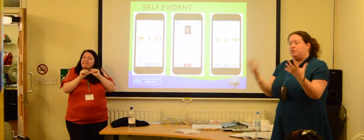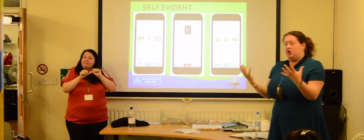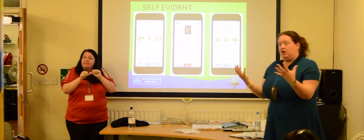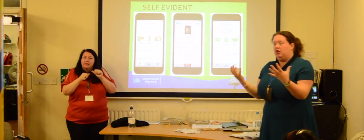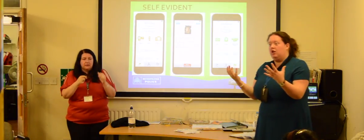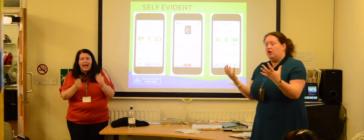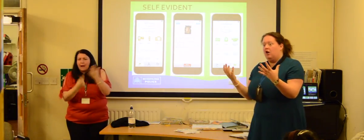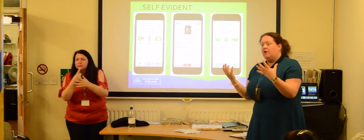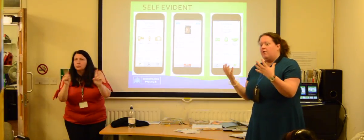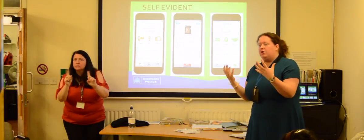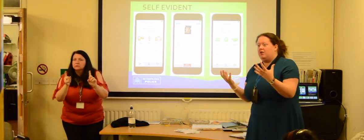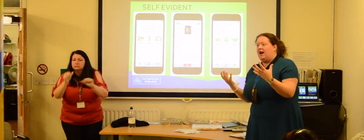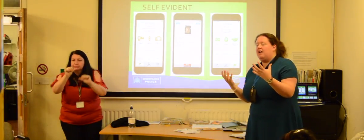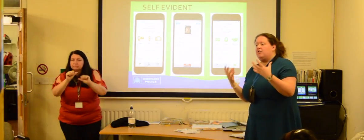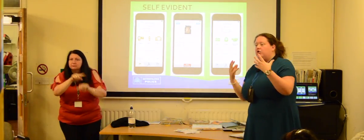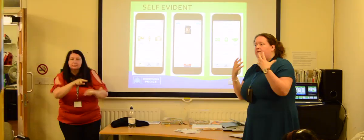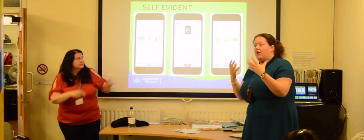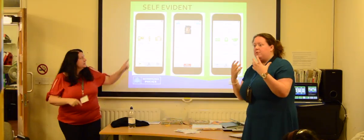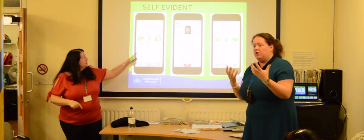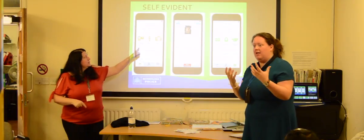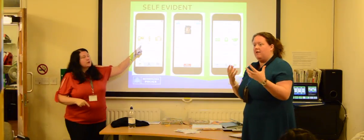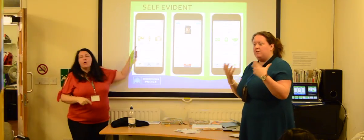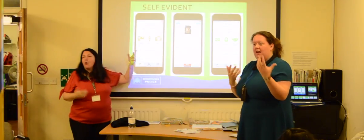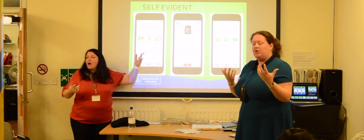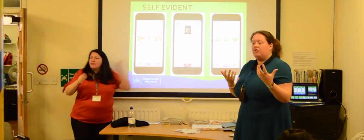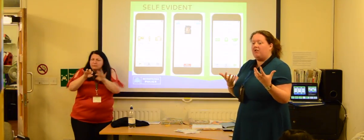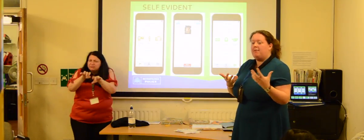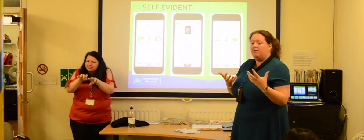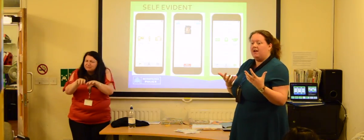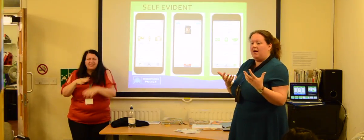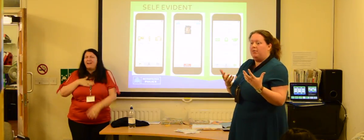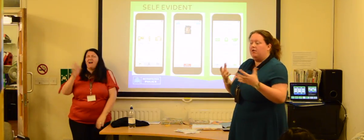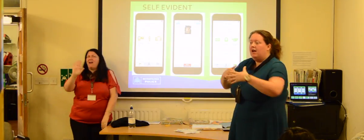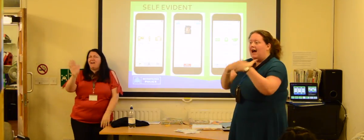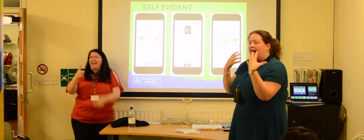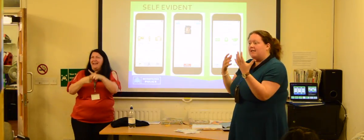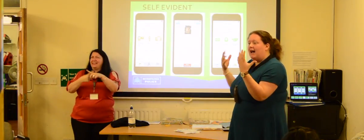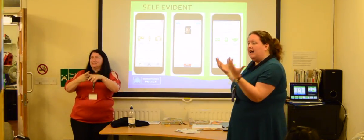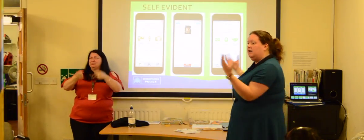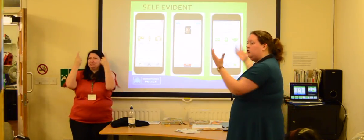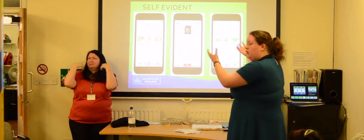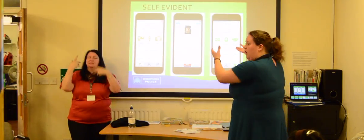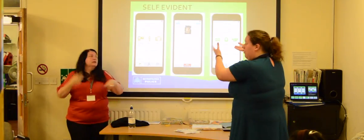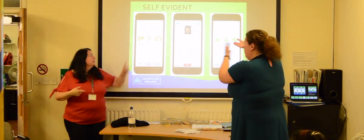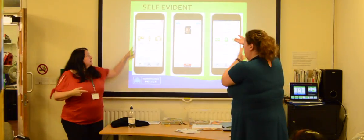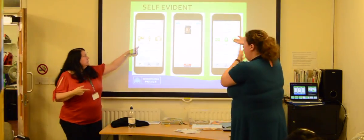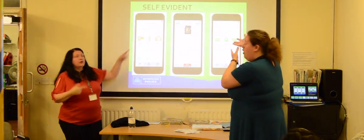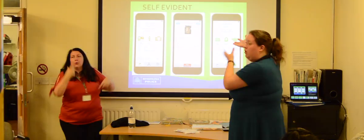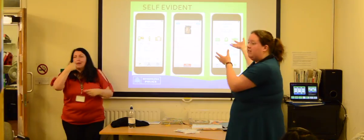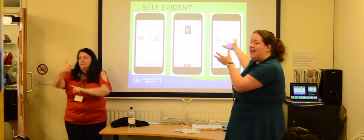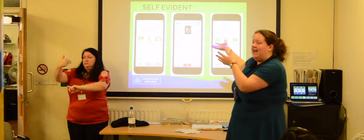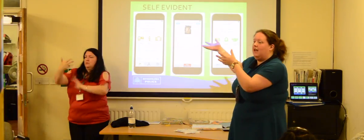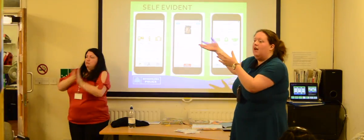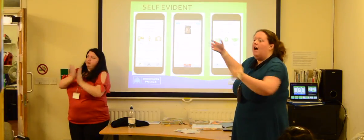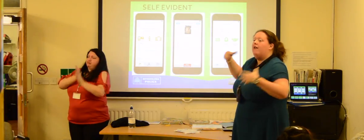an option for you guys to film yourself, somebody else holds the camera for example, and sign to us what